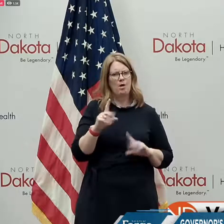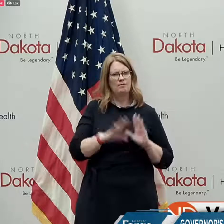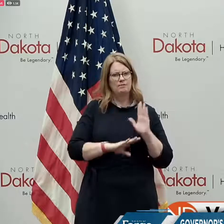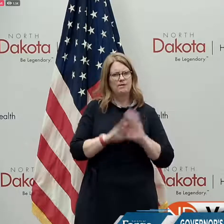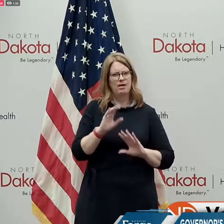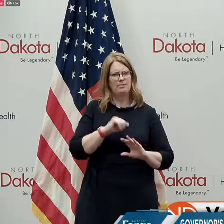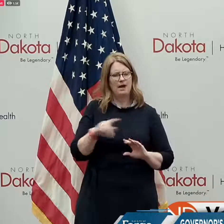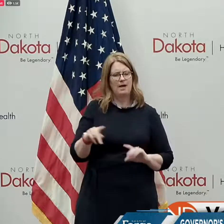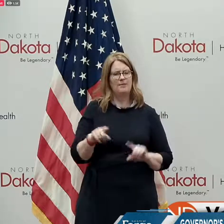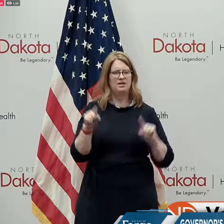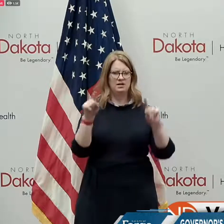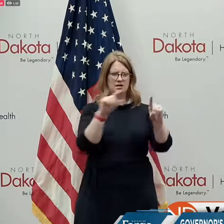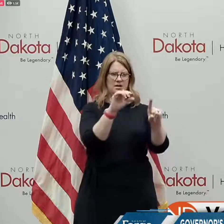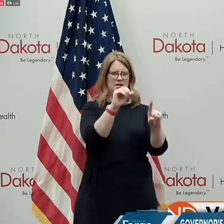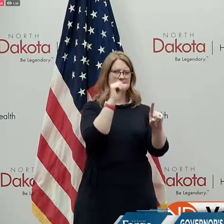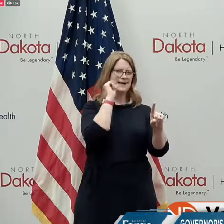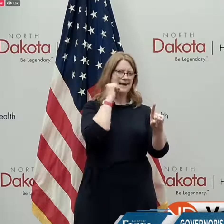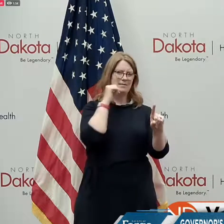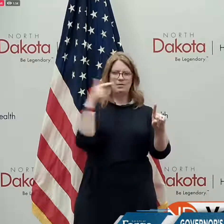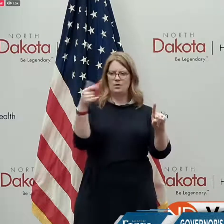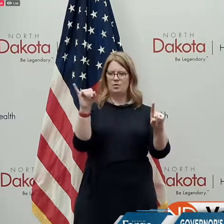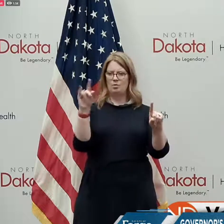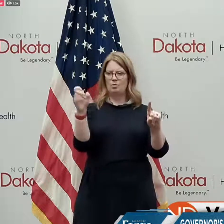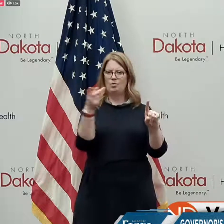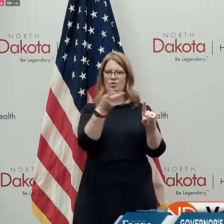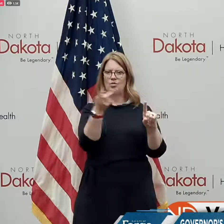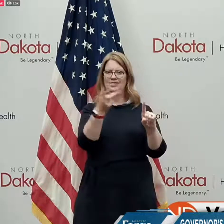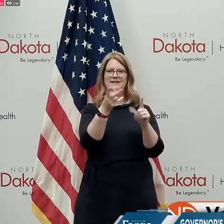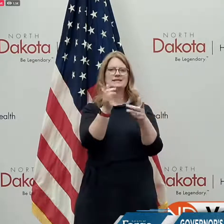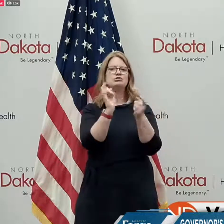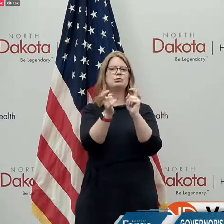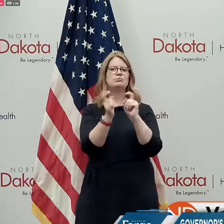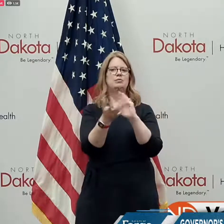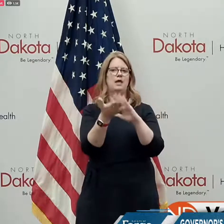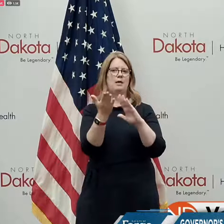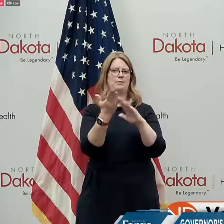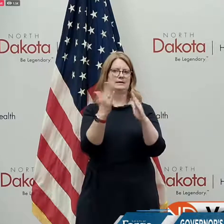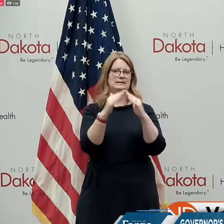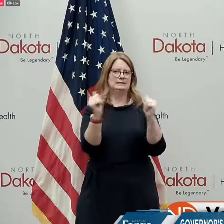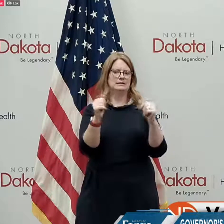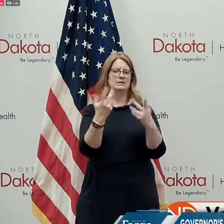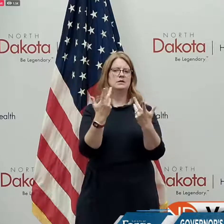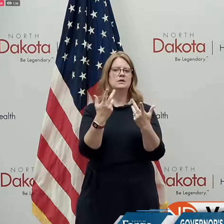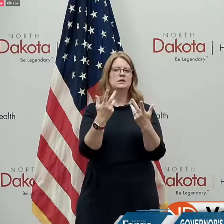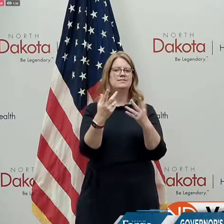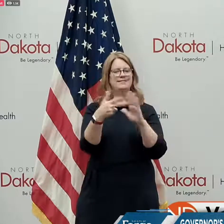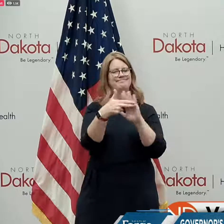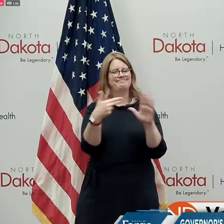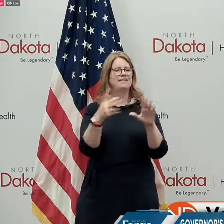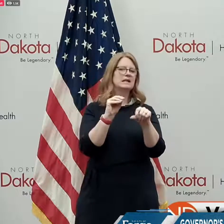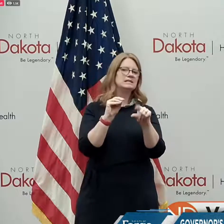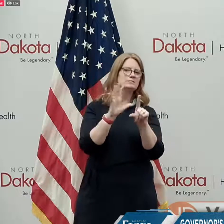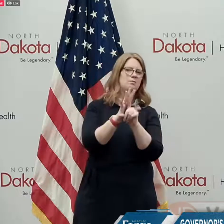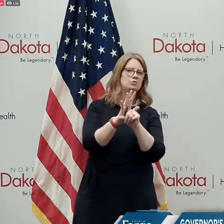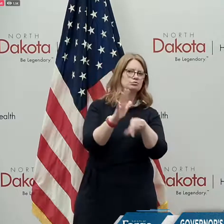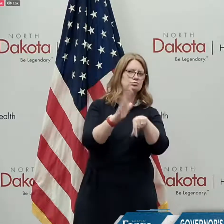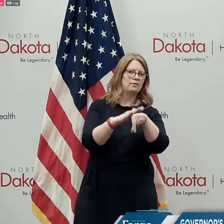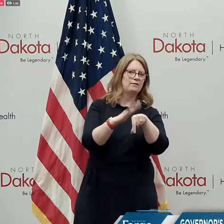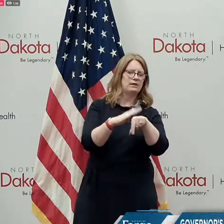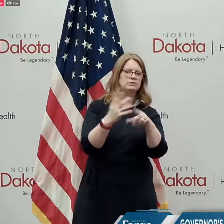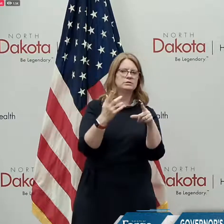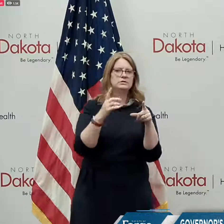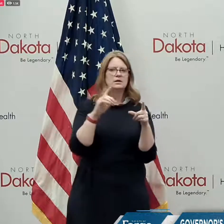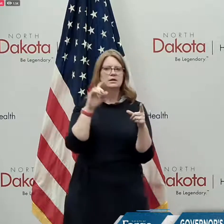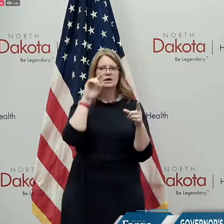Google developed changes to the operating system that they refer to as exposure notification. So if you have one of